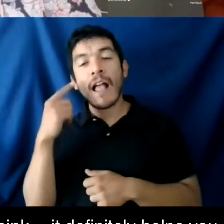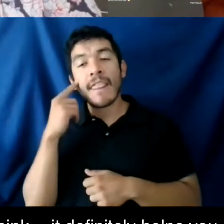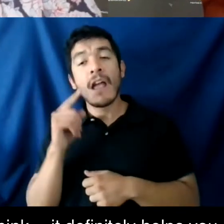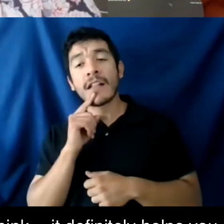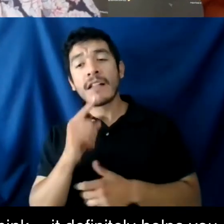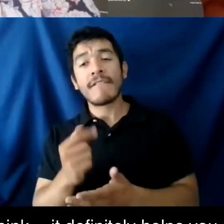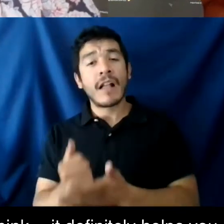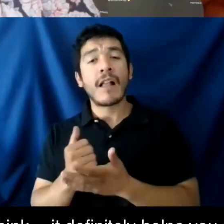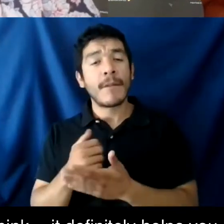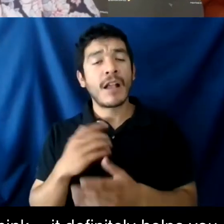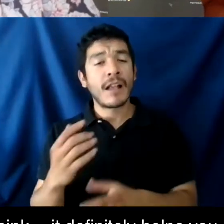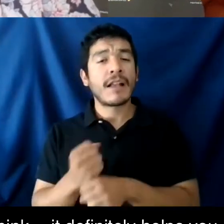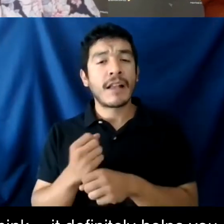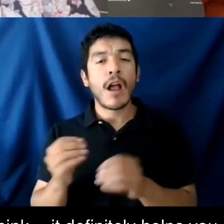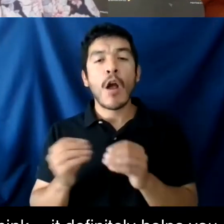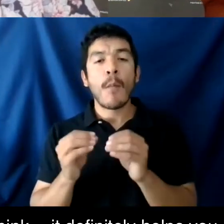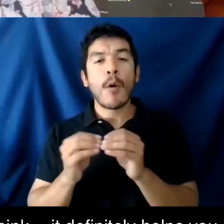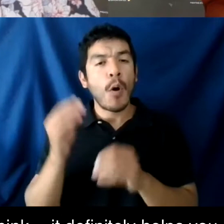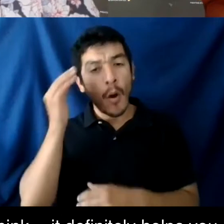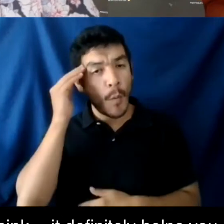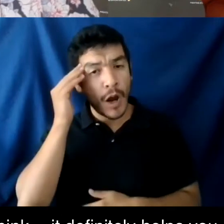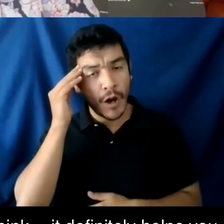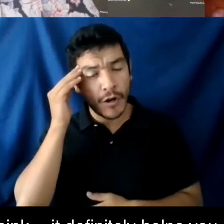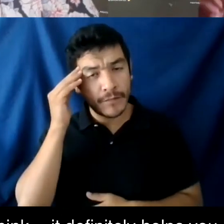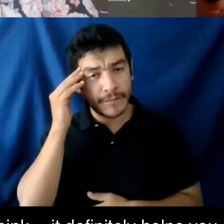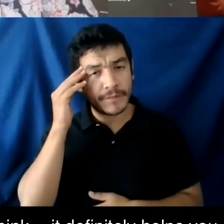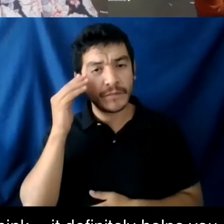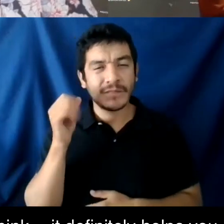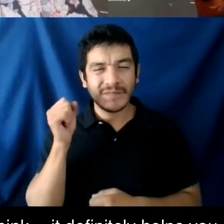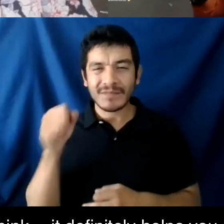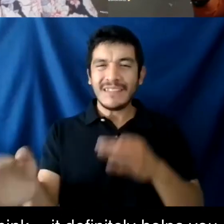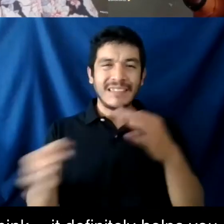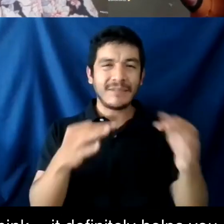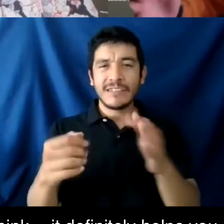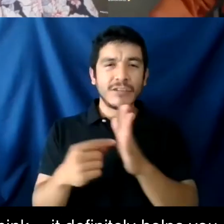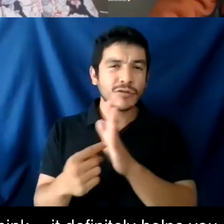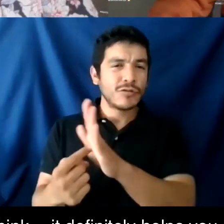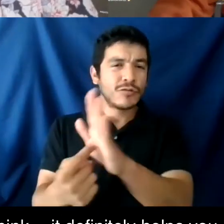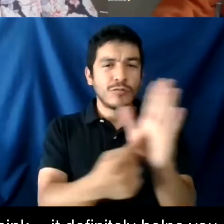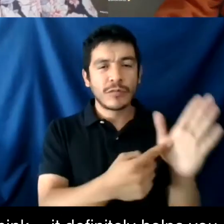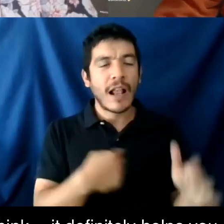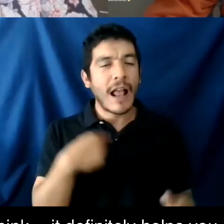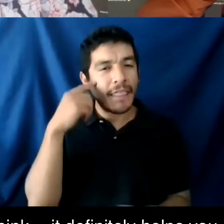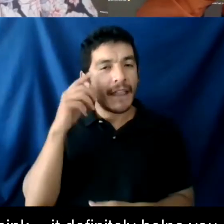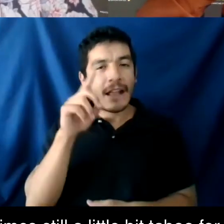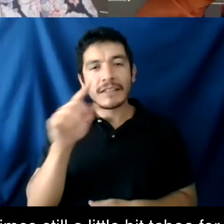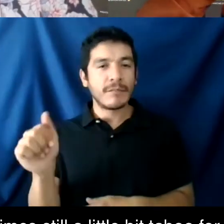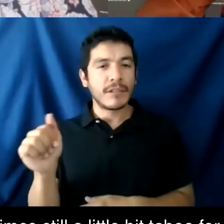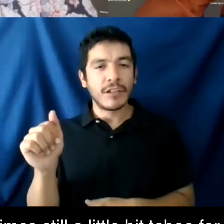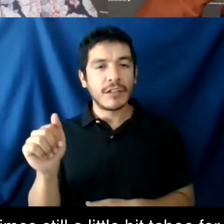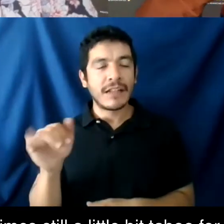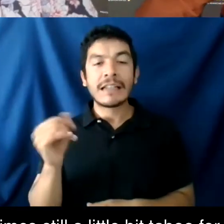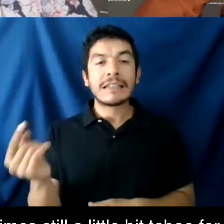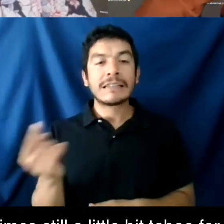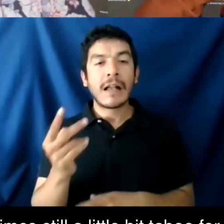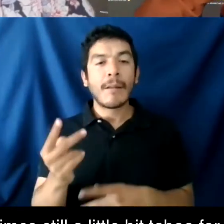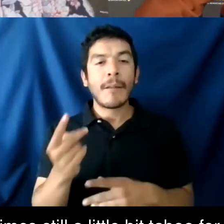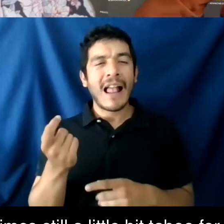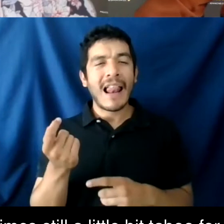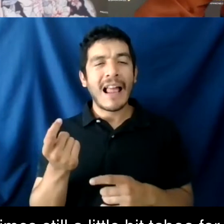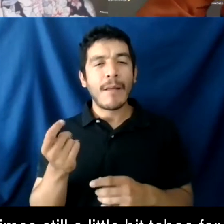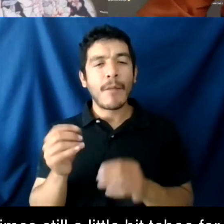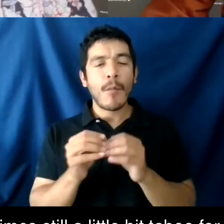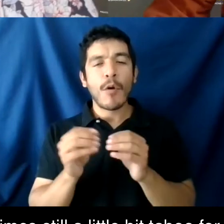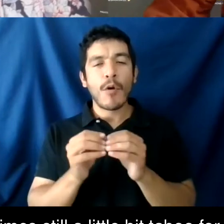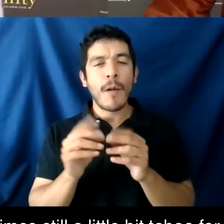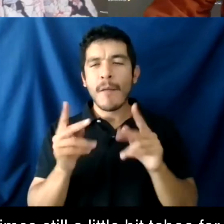get more awareness out, and just like, I think disability is sometimes still a little bit taboo